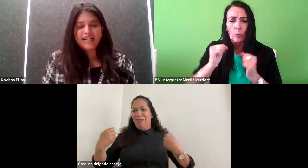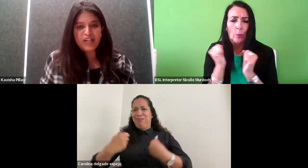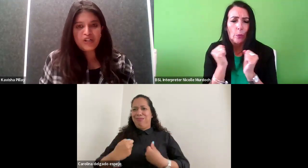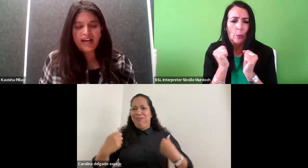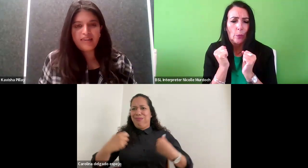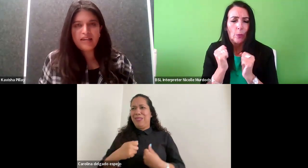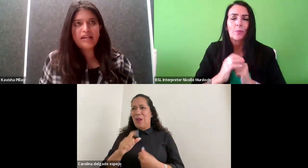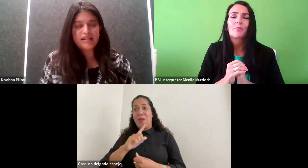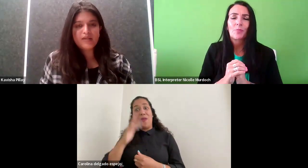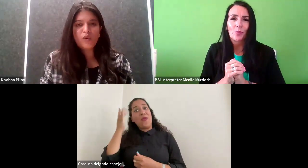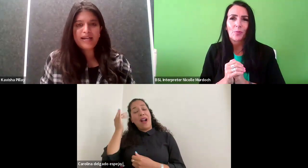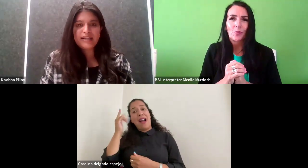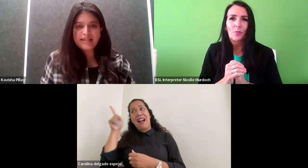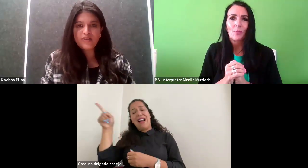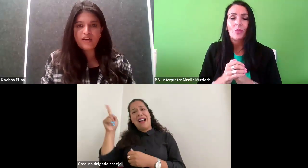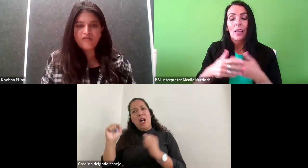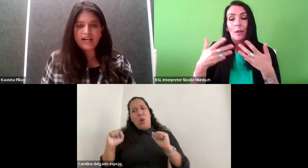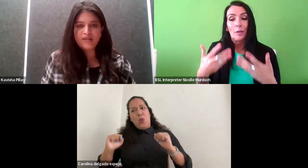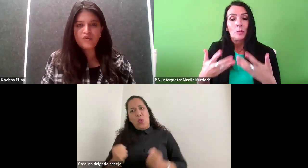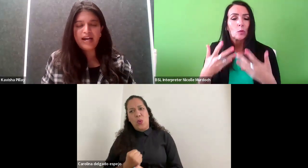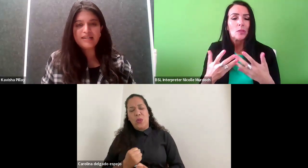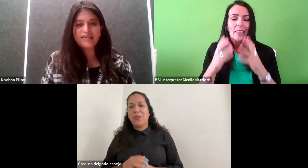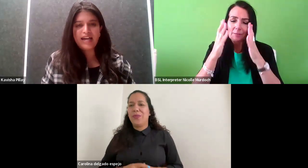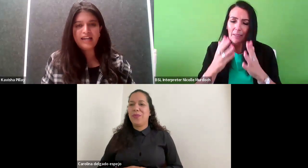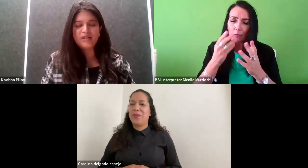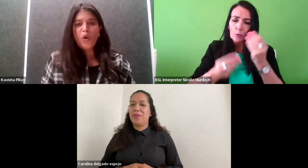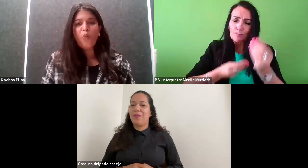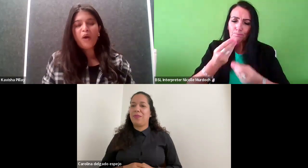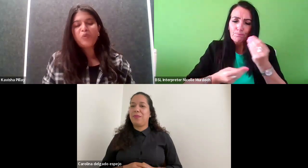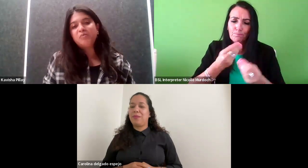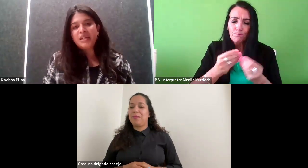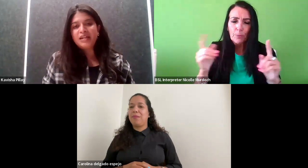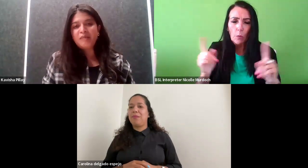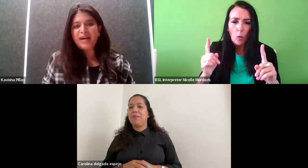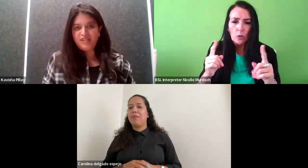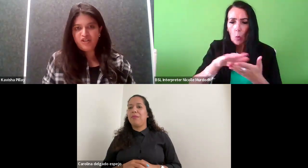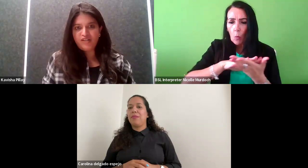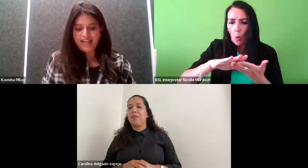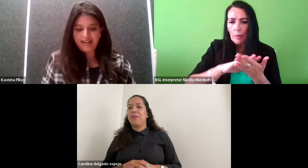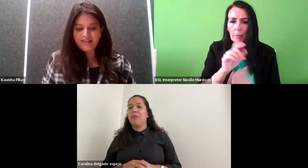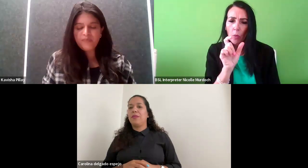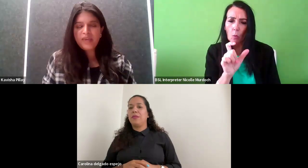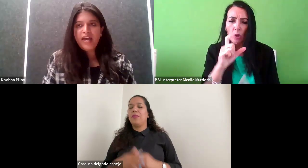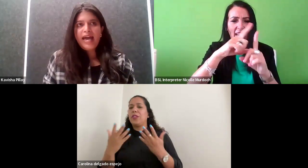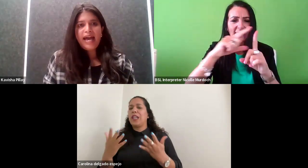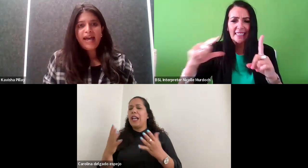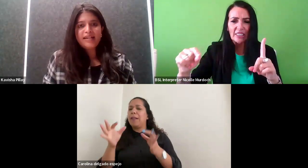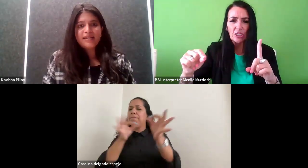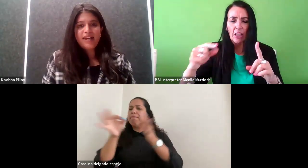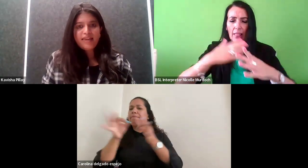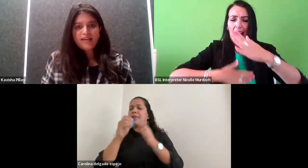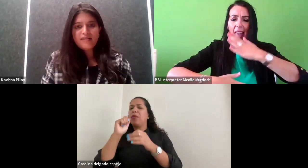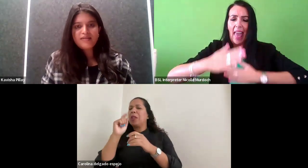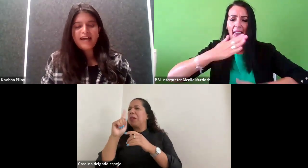important discussion, I think it is quite necessary for us to understand what we mean by digital ethics.